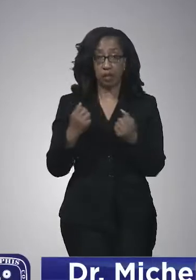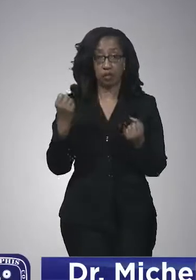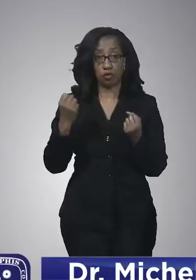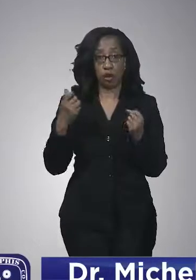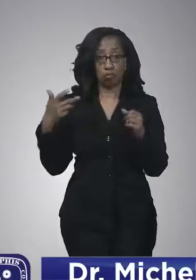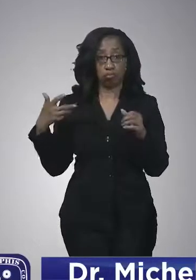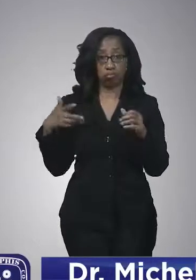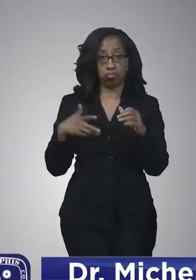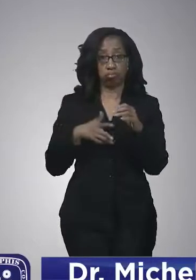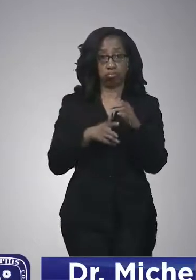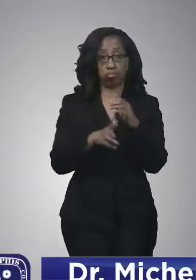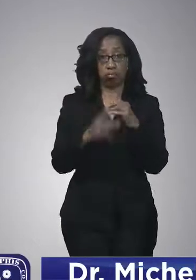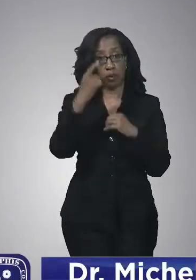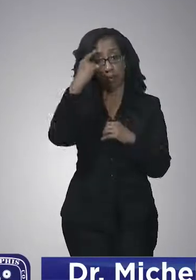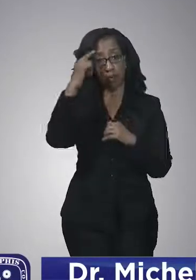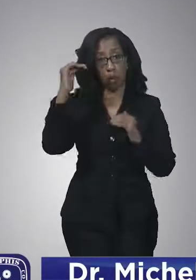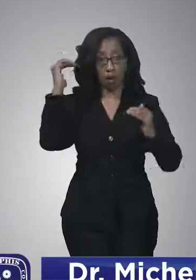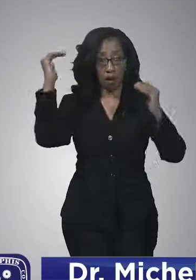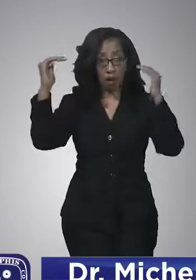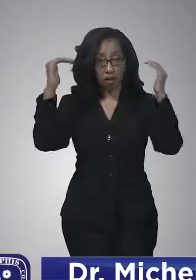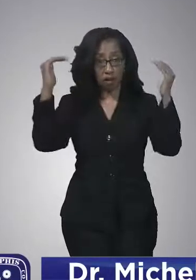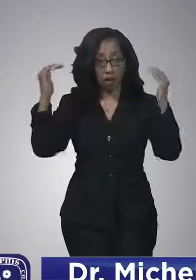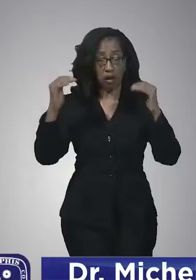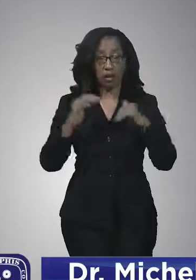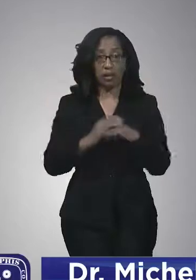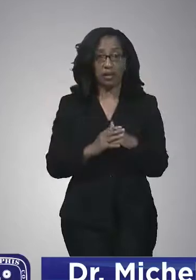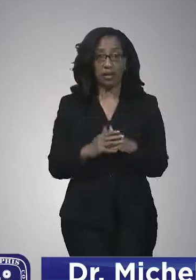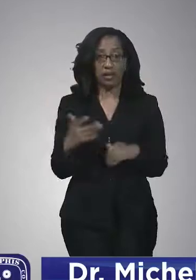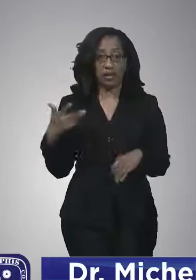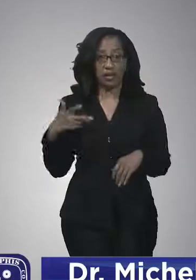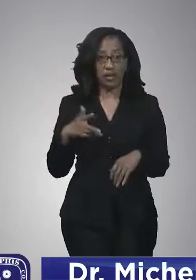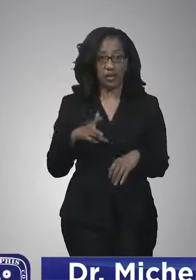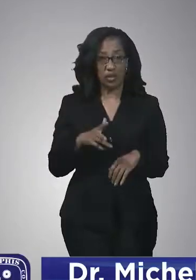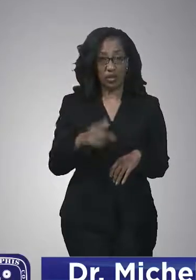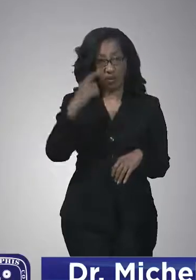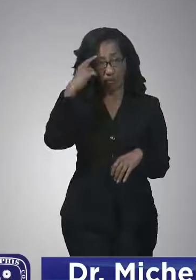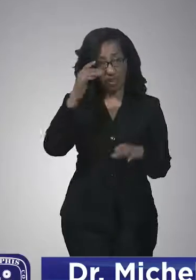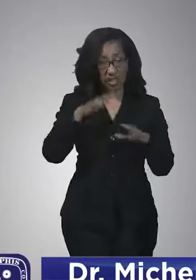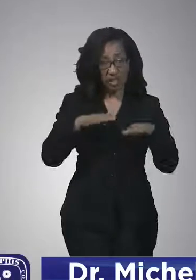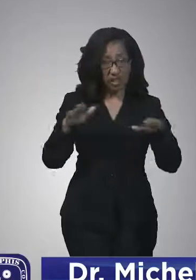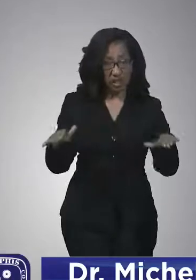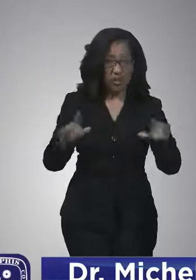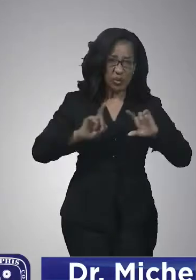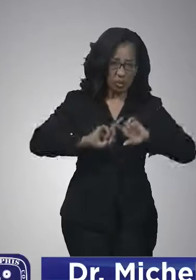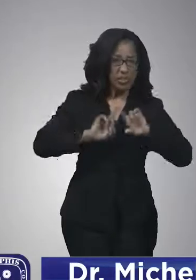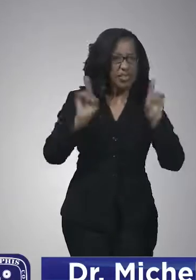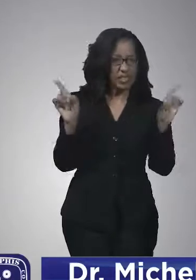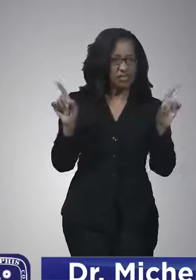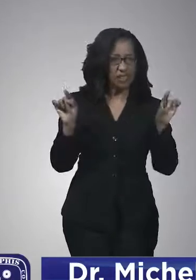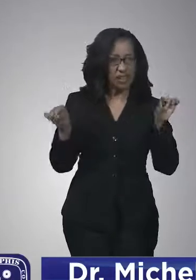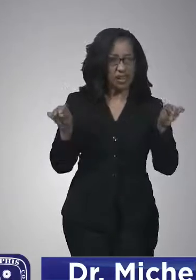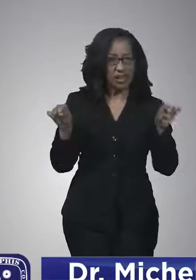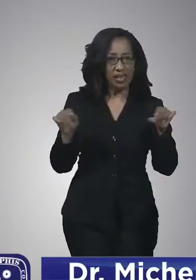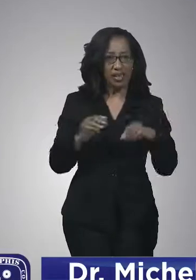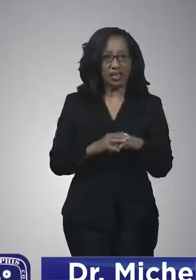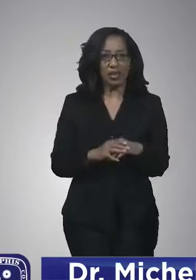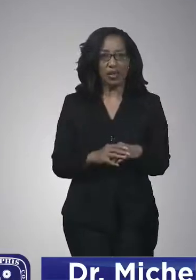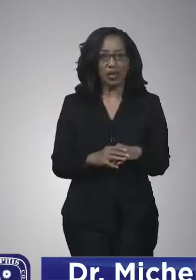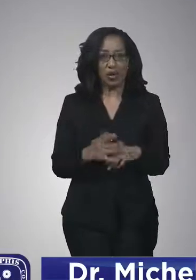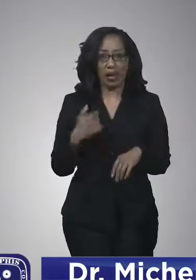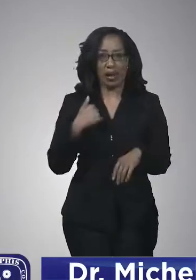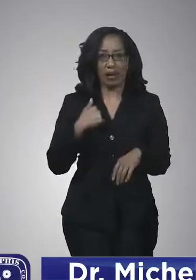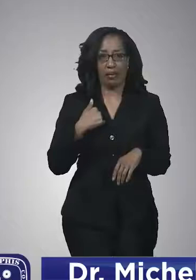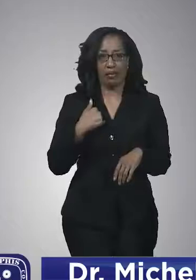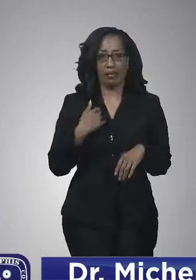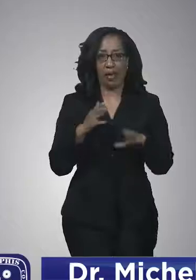vaccination pod for adults versus doing a drive-up vaccination pod for kids. And so if I can talk as a pediatrician for a